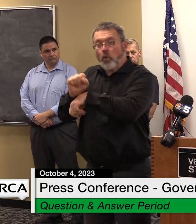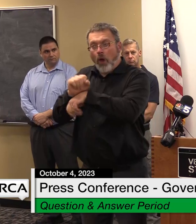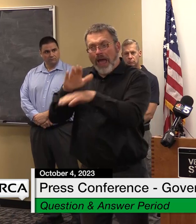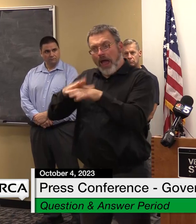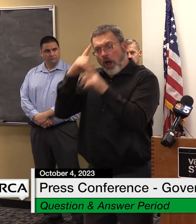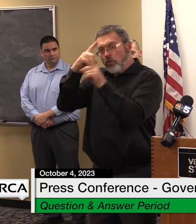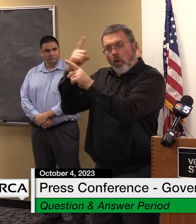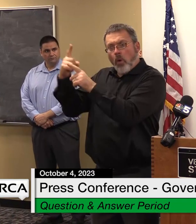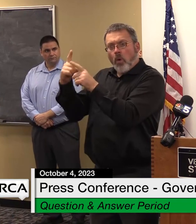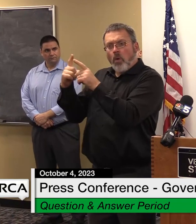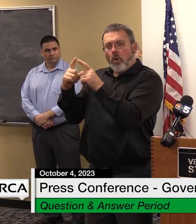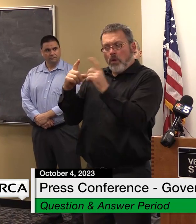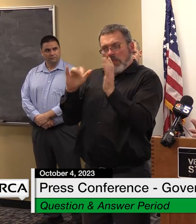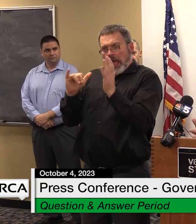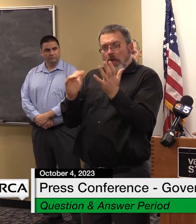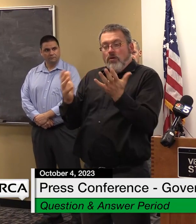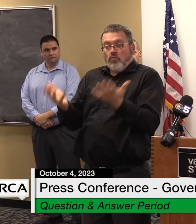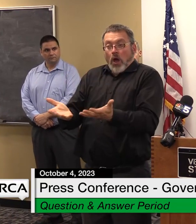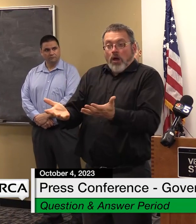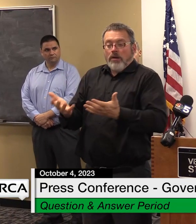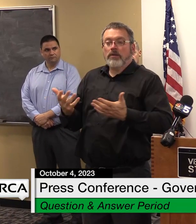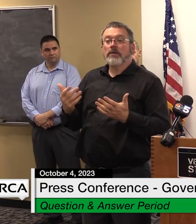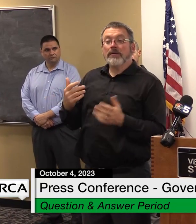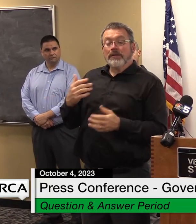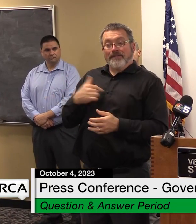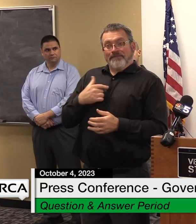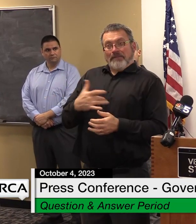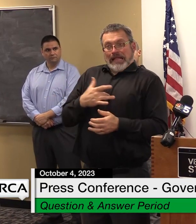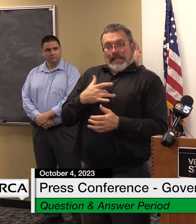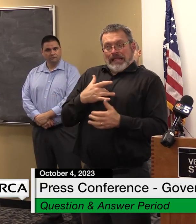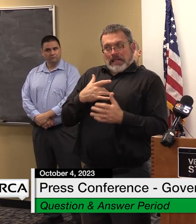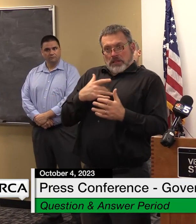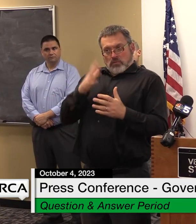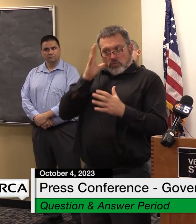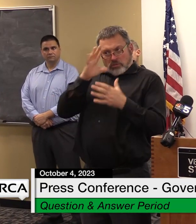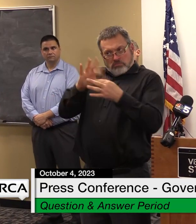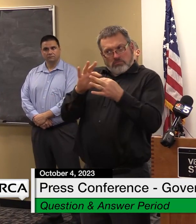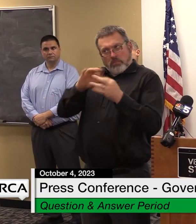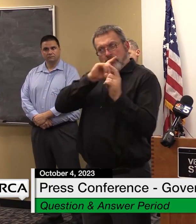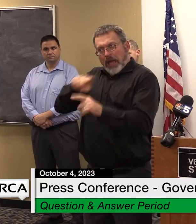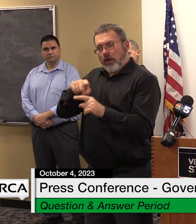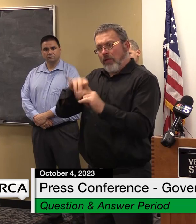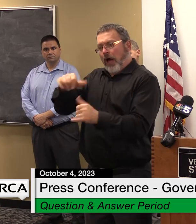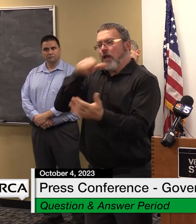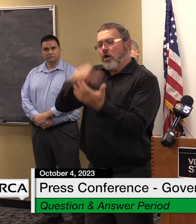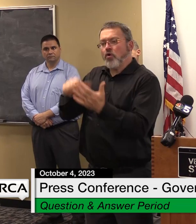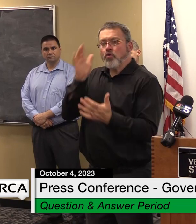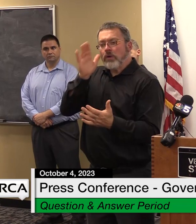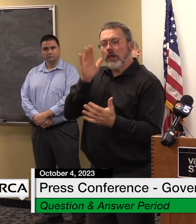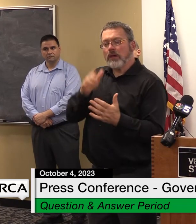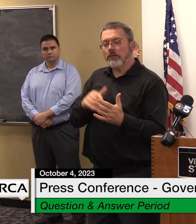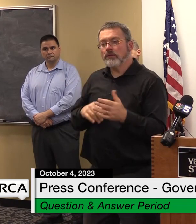initiatives. So I think they were going to respond. Do you have any perspective on the